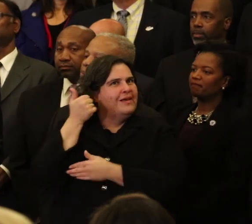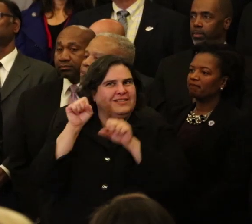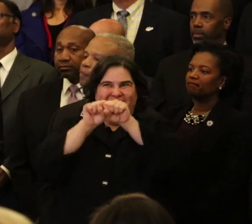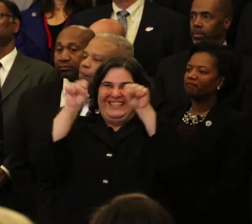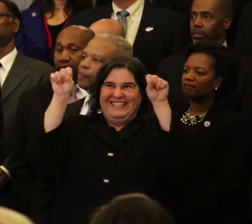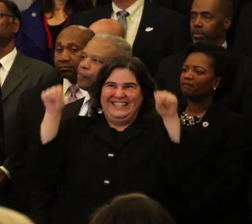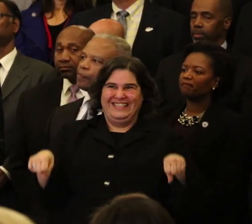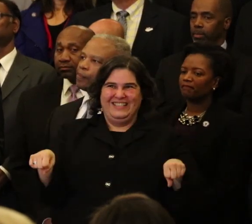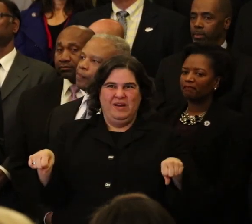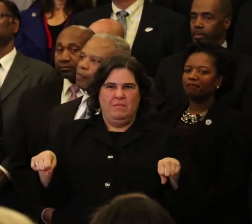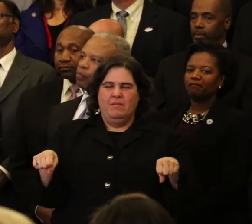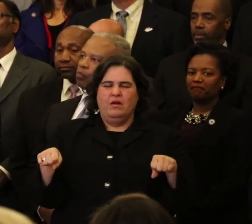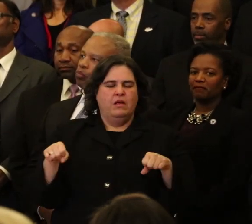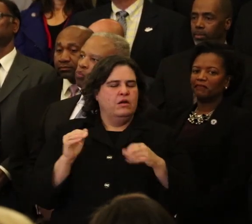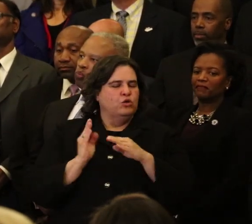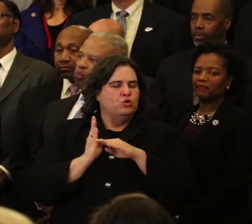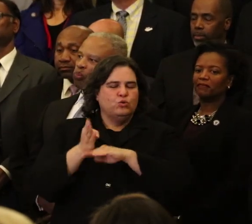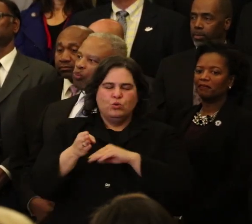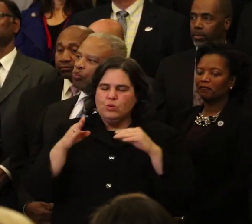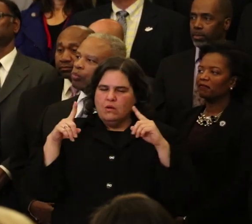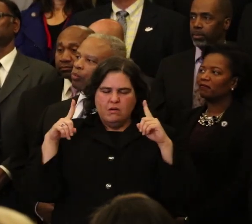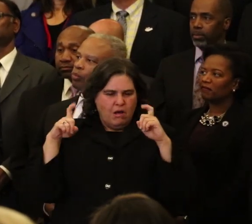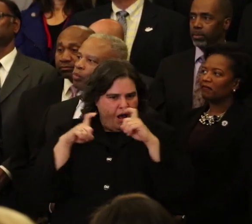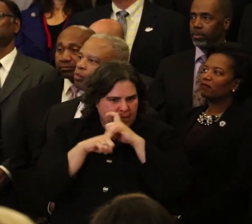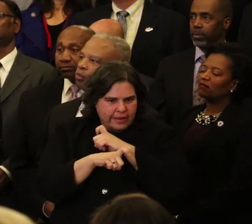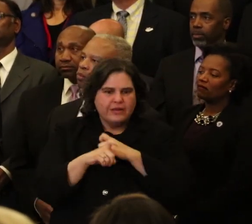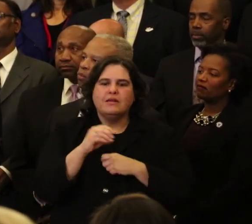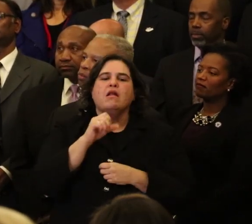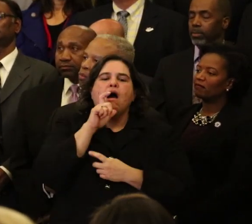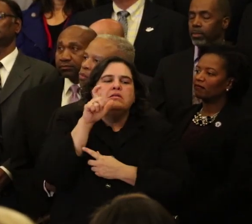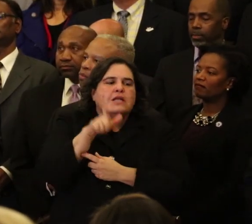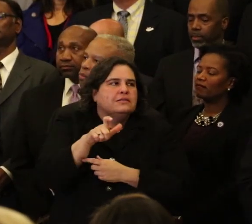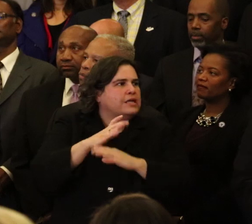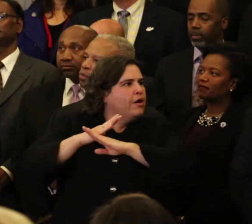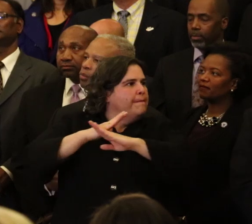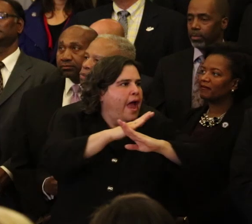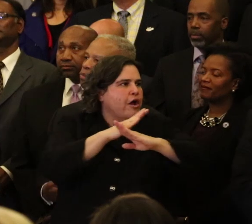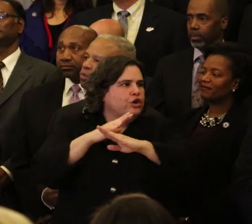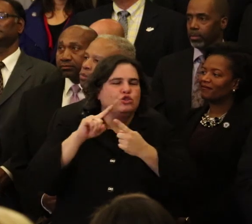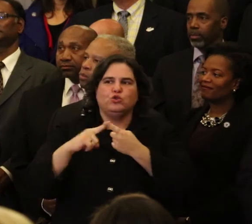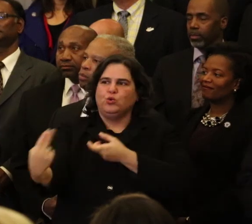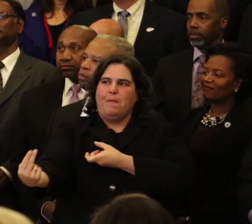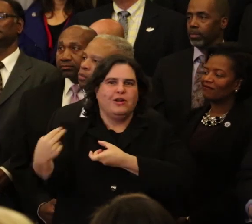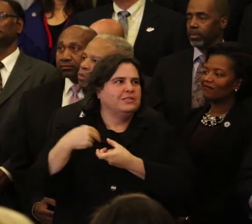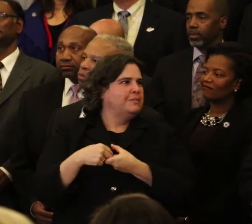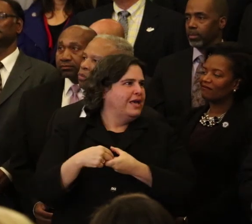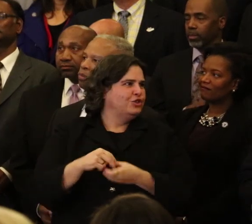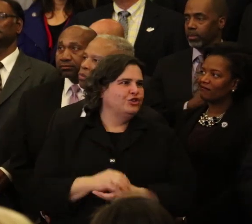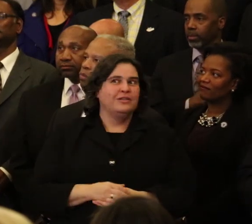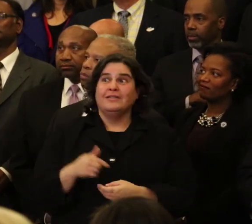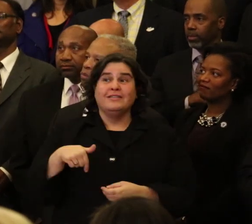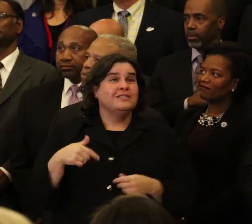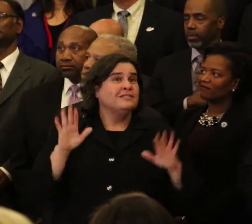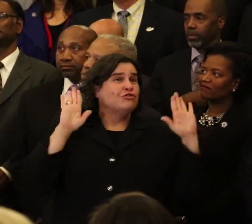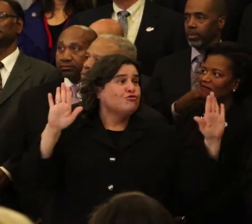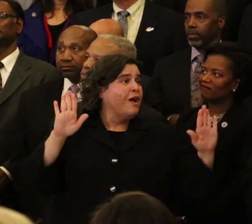very complex and in most cases unnecessary barriers to participation. It's a great